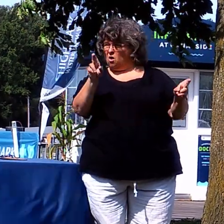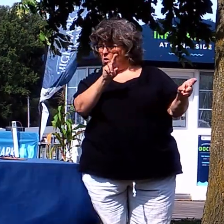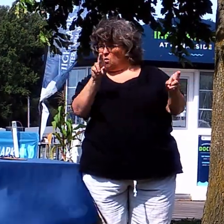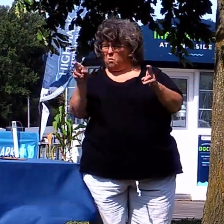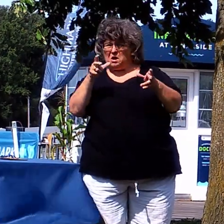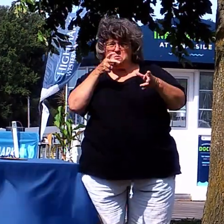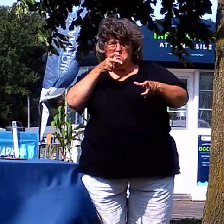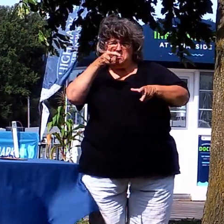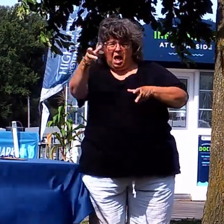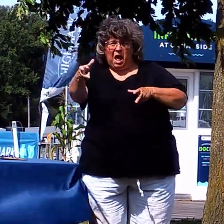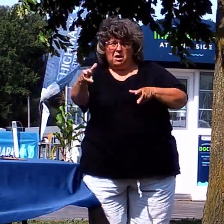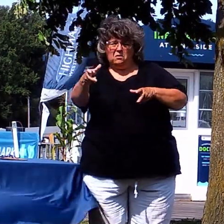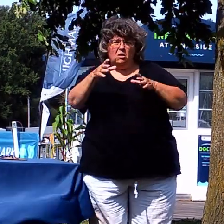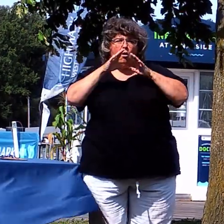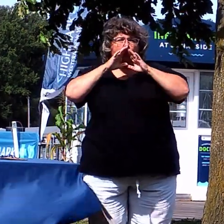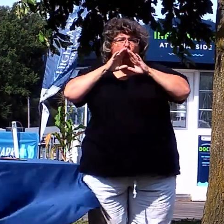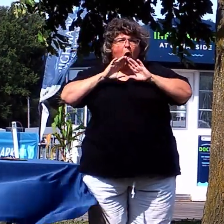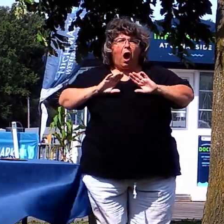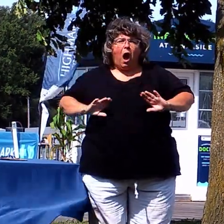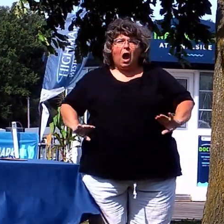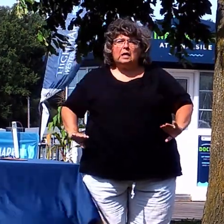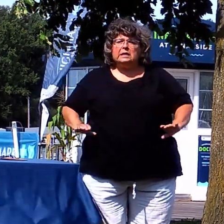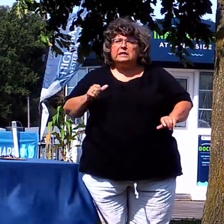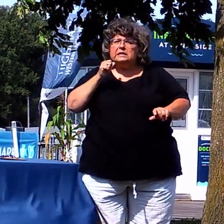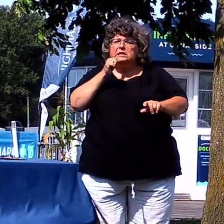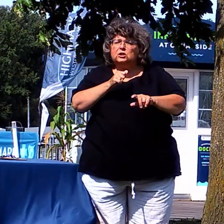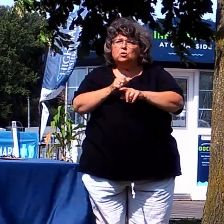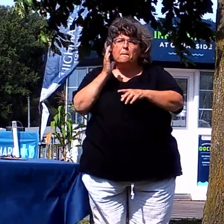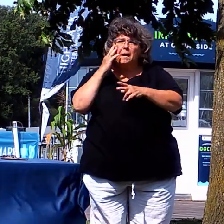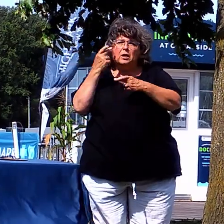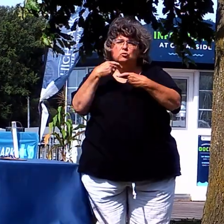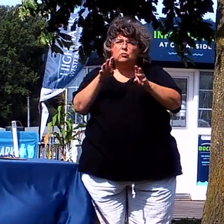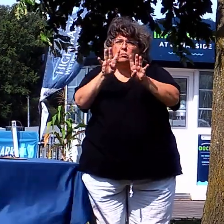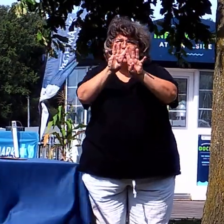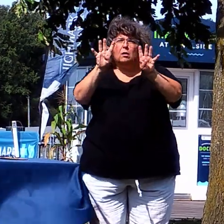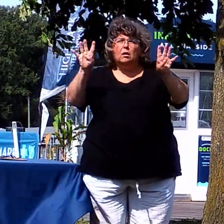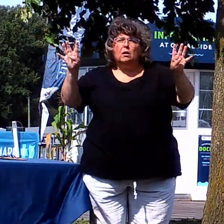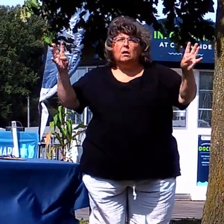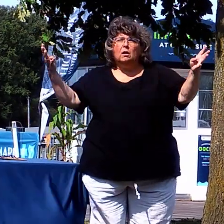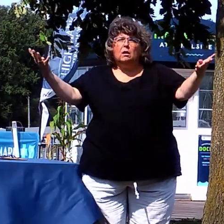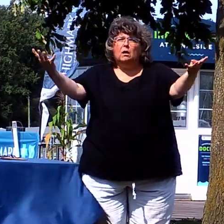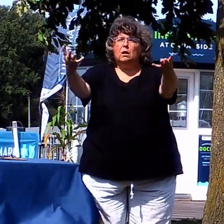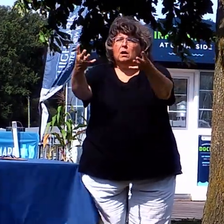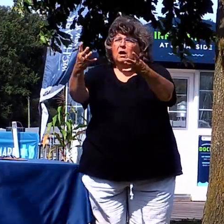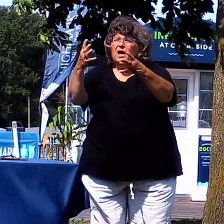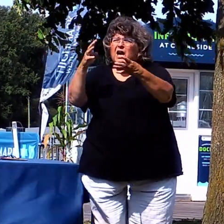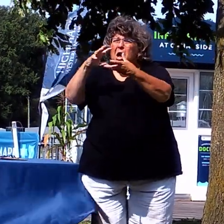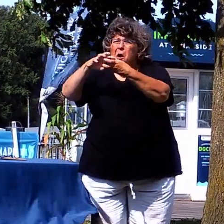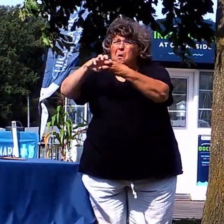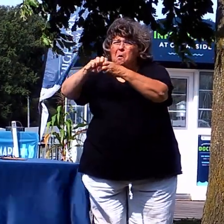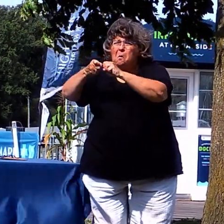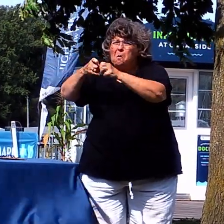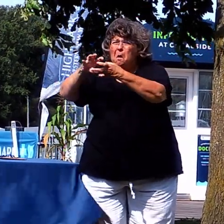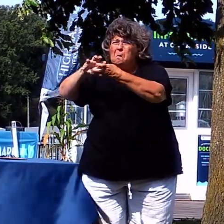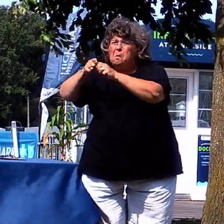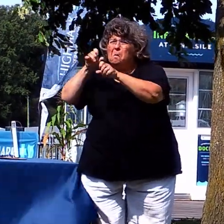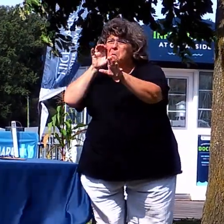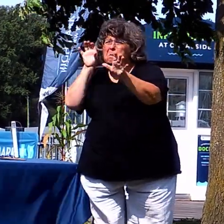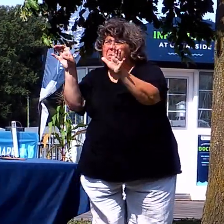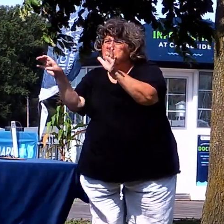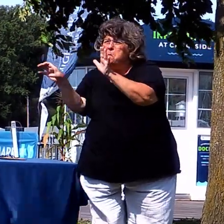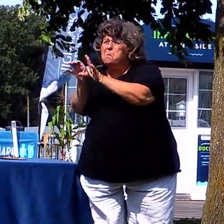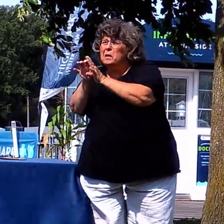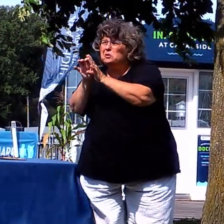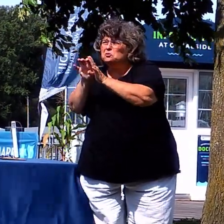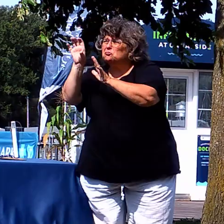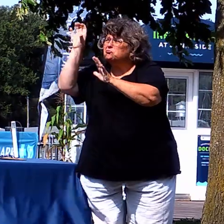He was about to yell, but fell silent when he saw his sister's walls. He stared at the crumpled gallery. So we have a two-page spread of